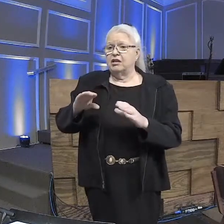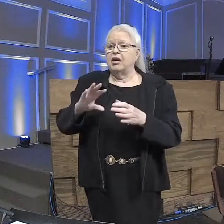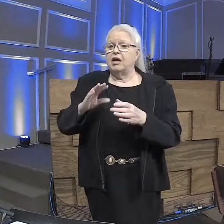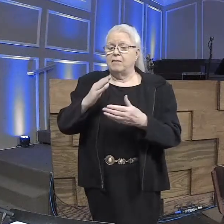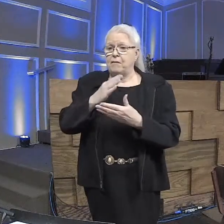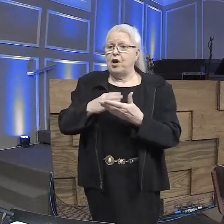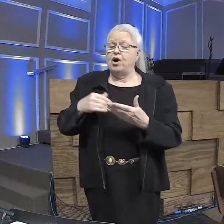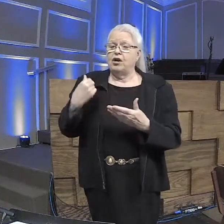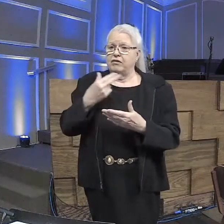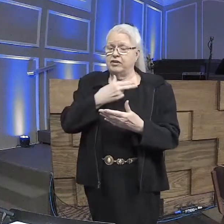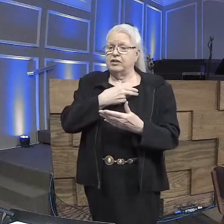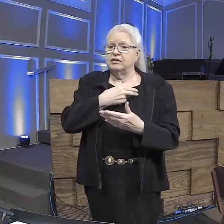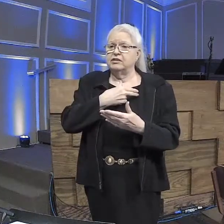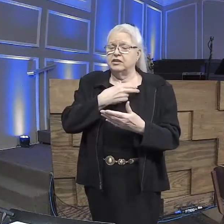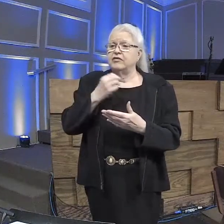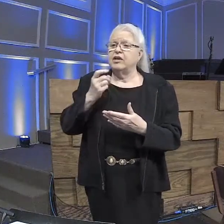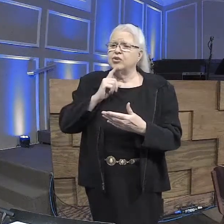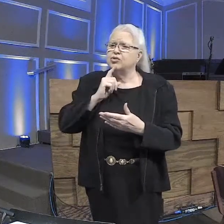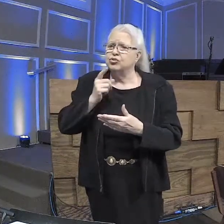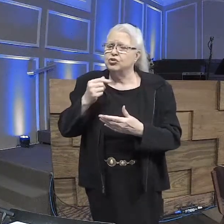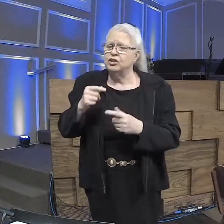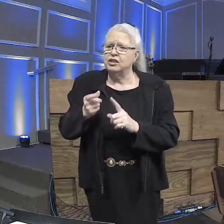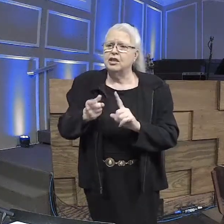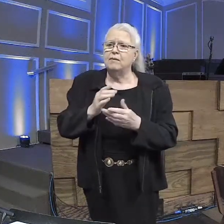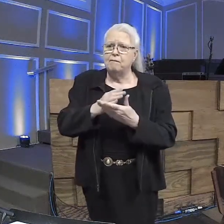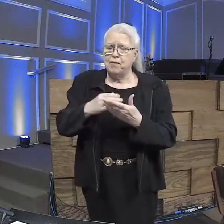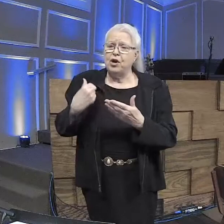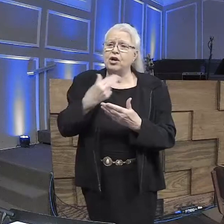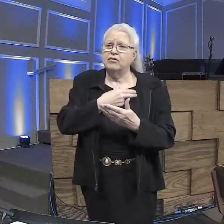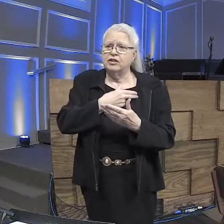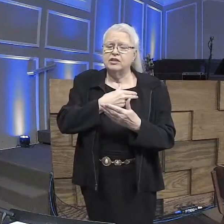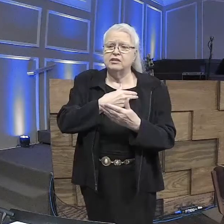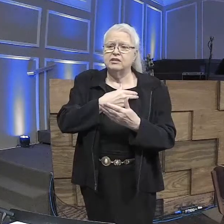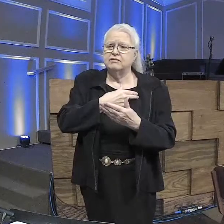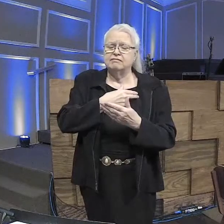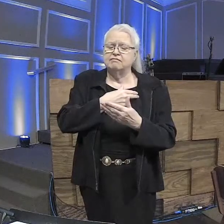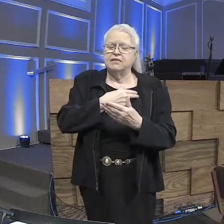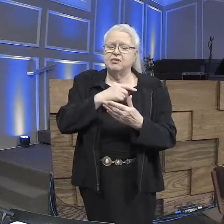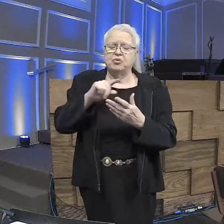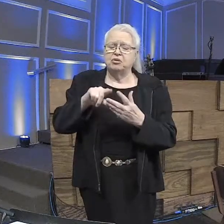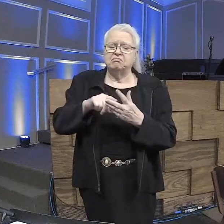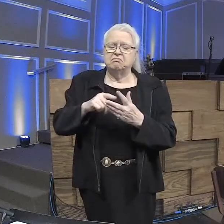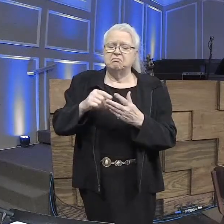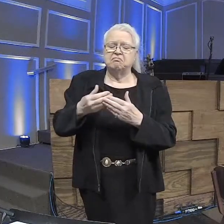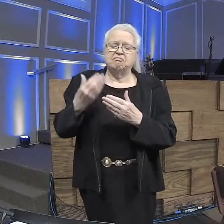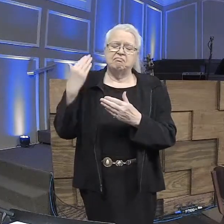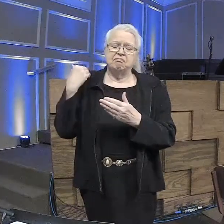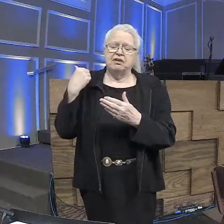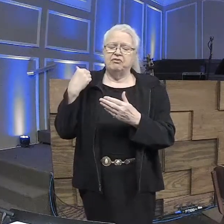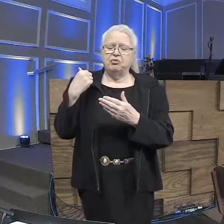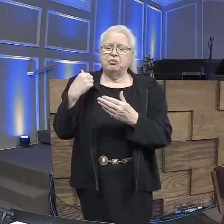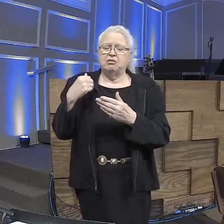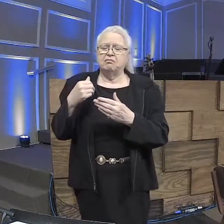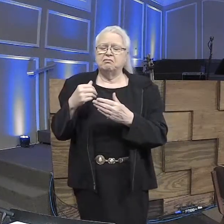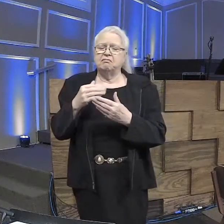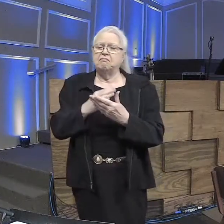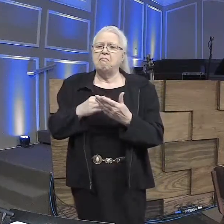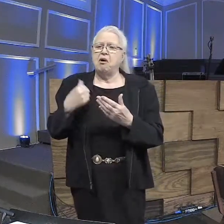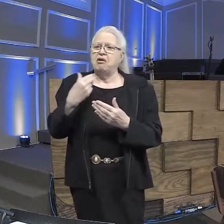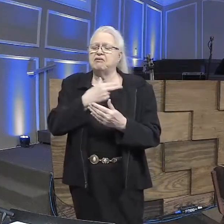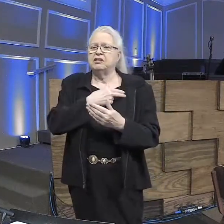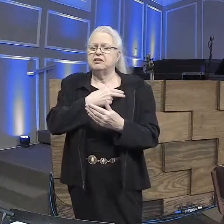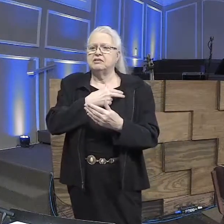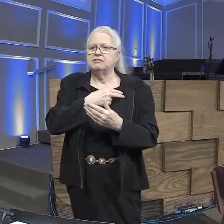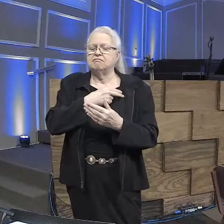they would have remained with us. But their going away proved they really were not of us. You know, I've said this before from